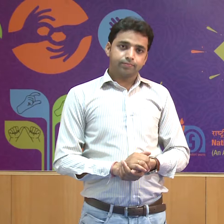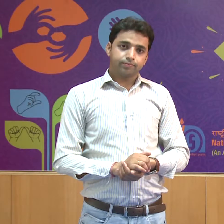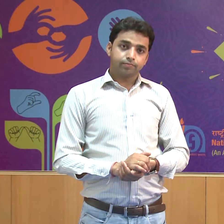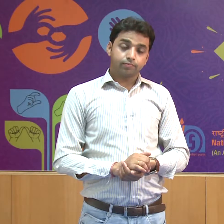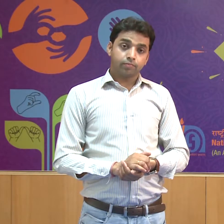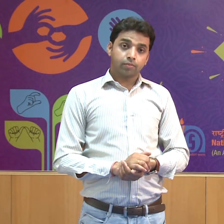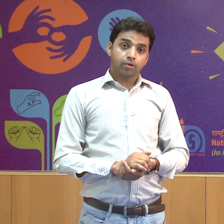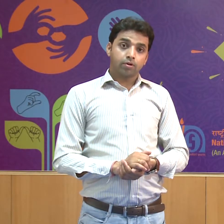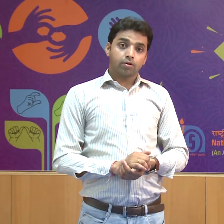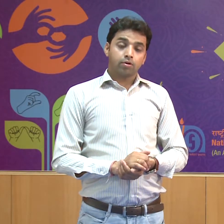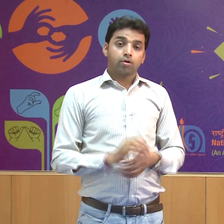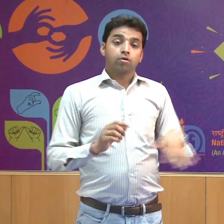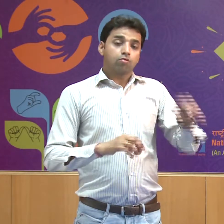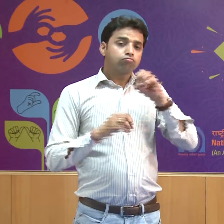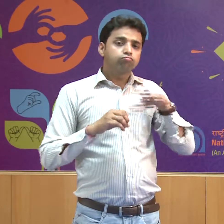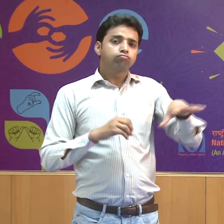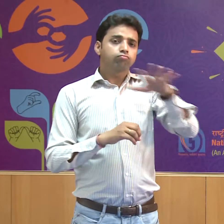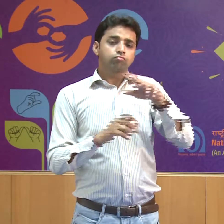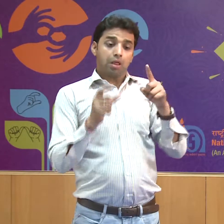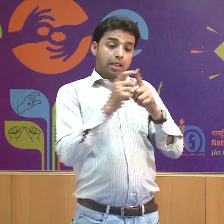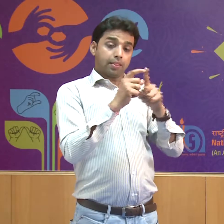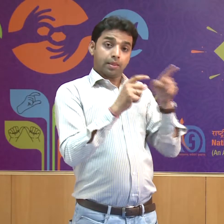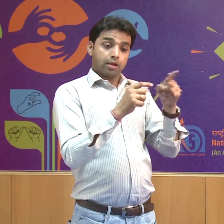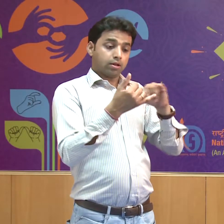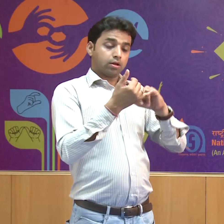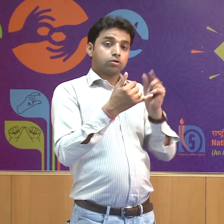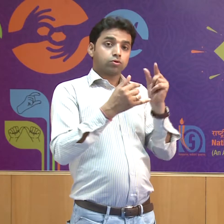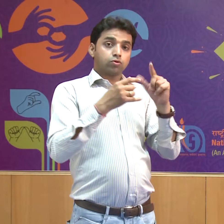Formation of Delhi Sultanate and the education policies